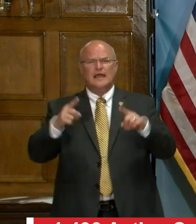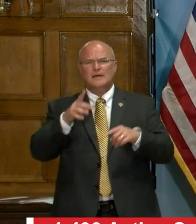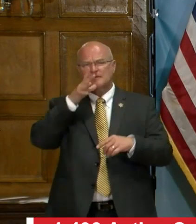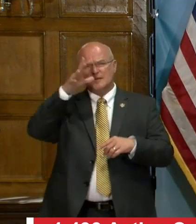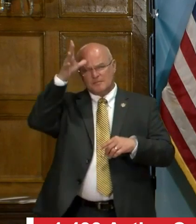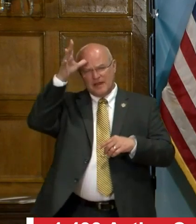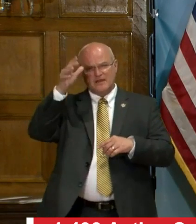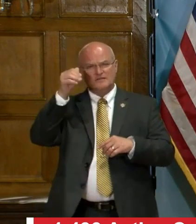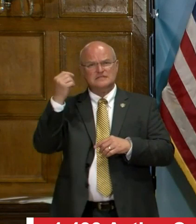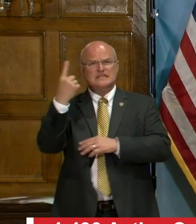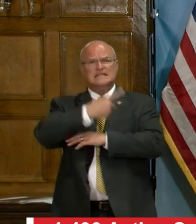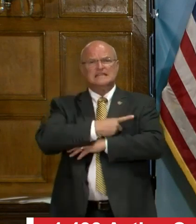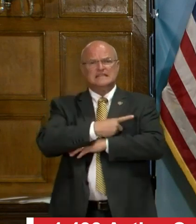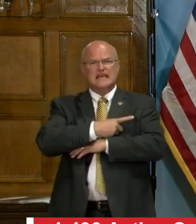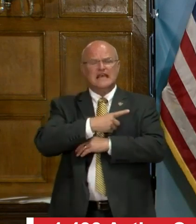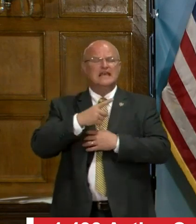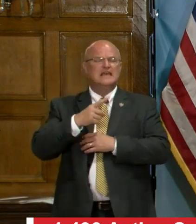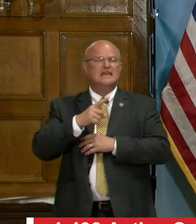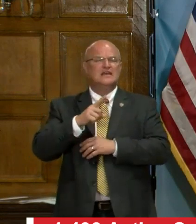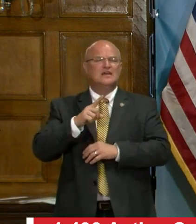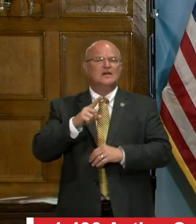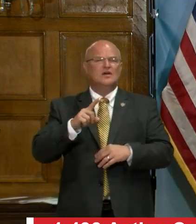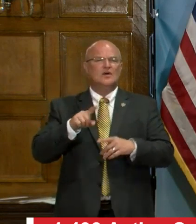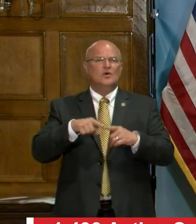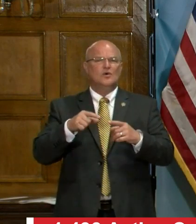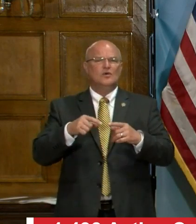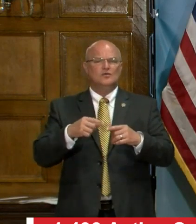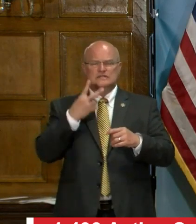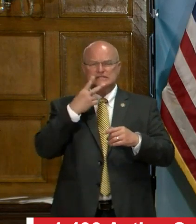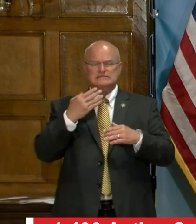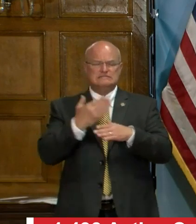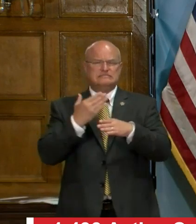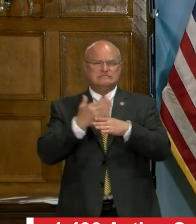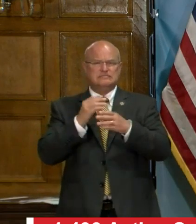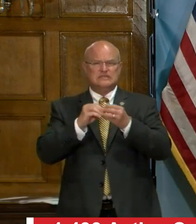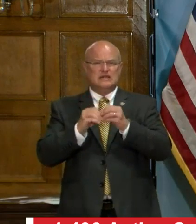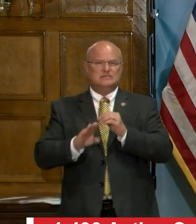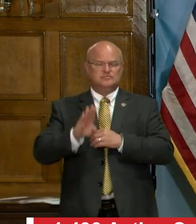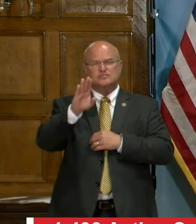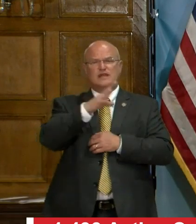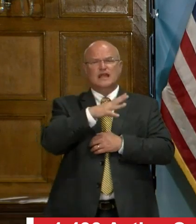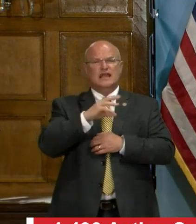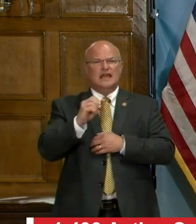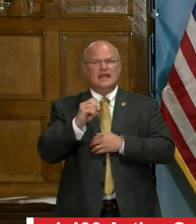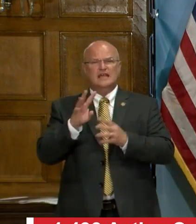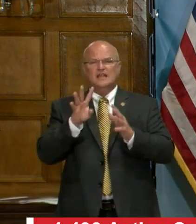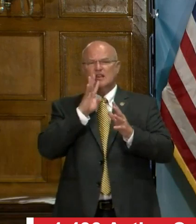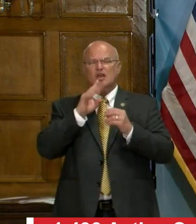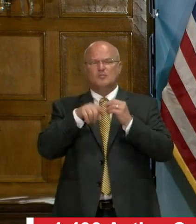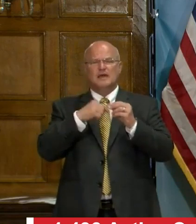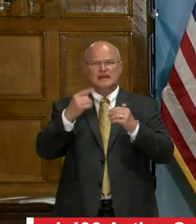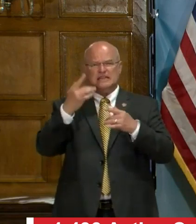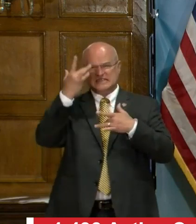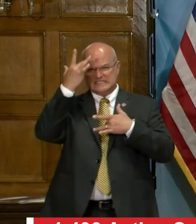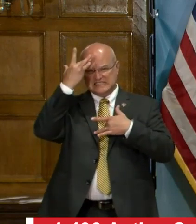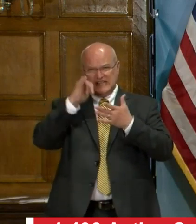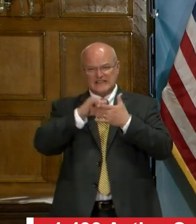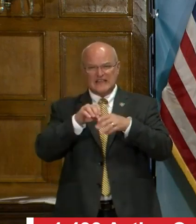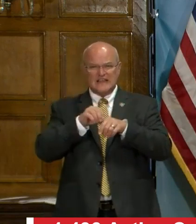parents on a day when you've released a lot of disturbing numbers and talked about a disease that's